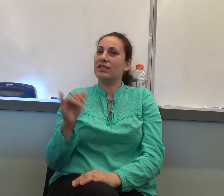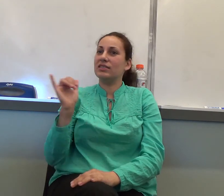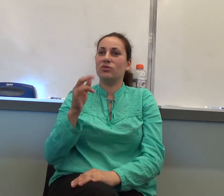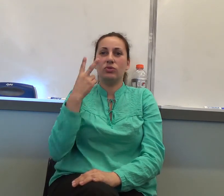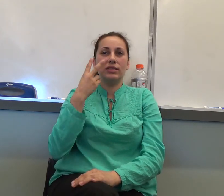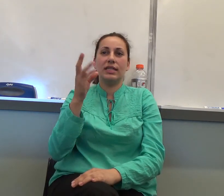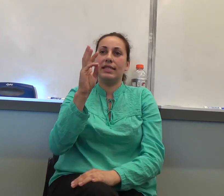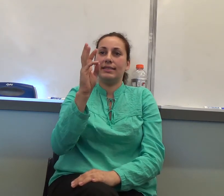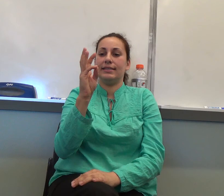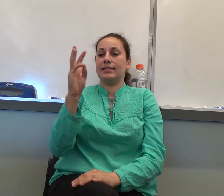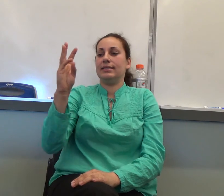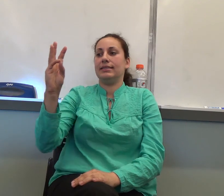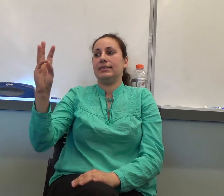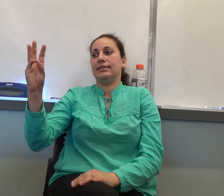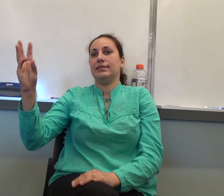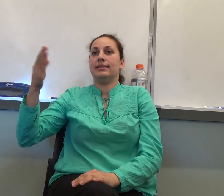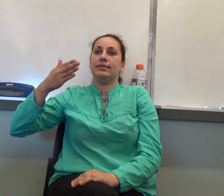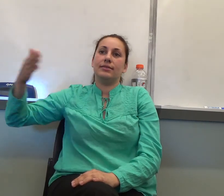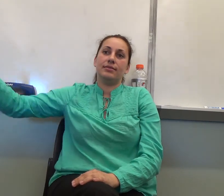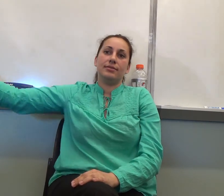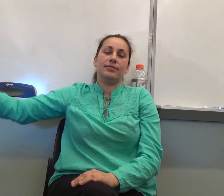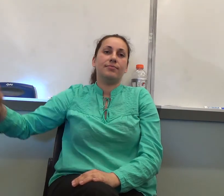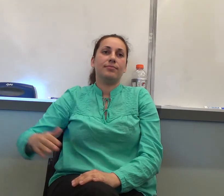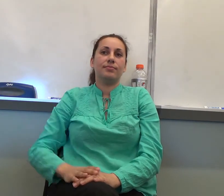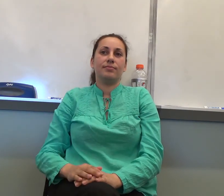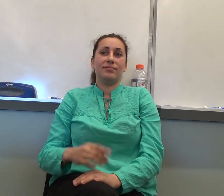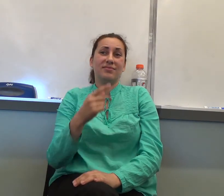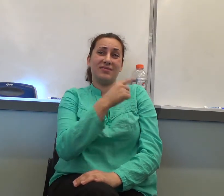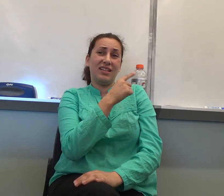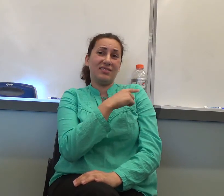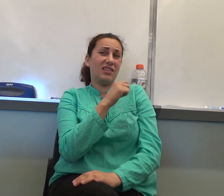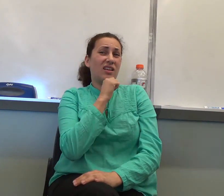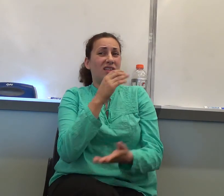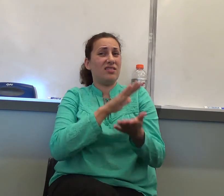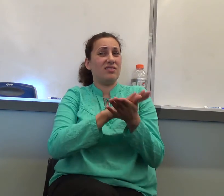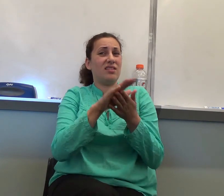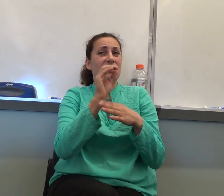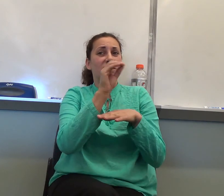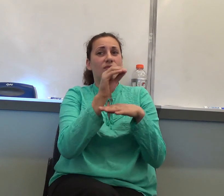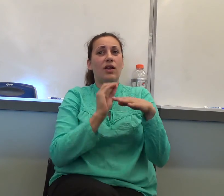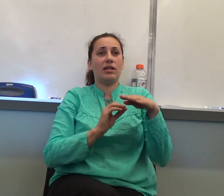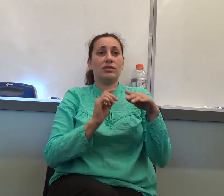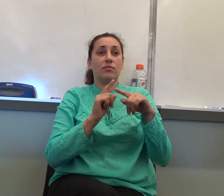So this little fraction up here is not a nice one to work with. The way we write this, by the way, is